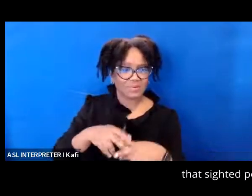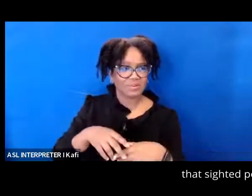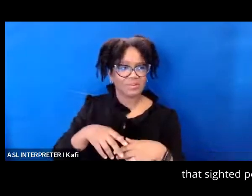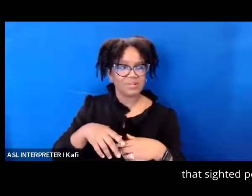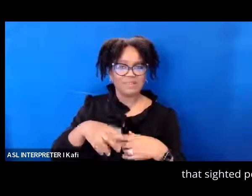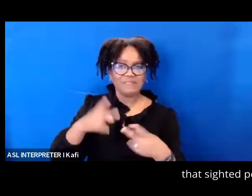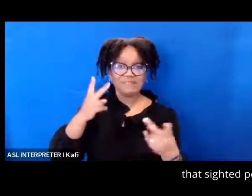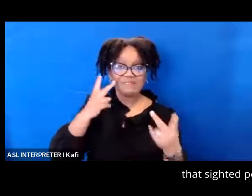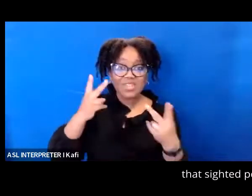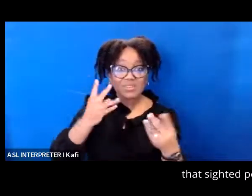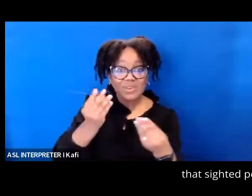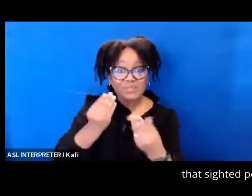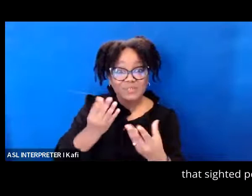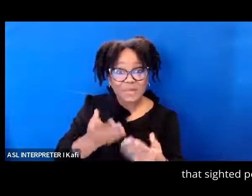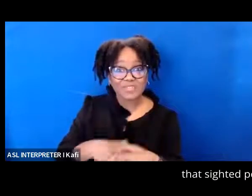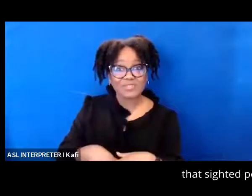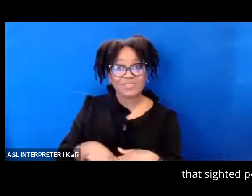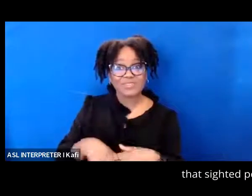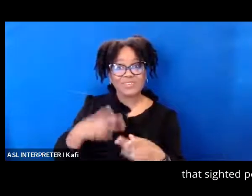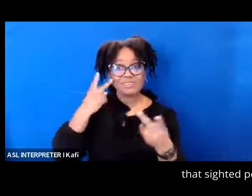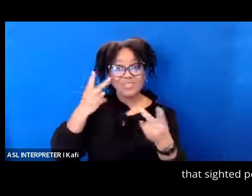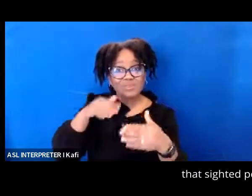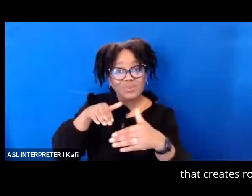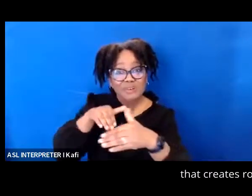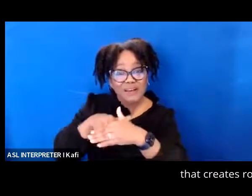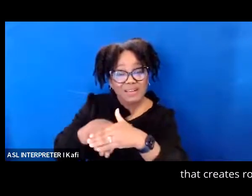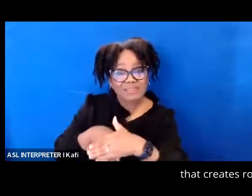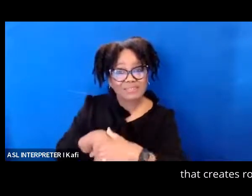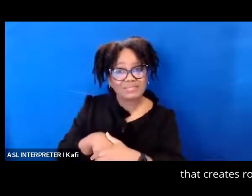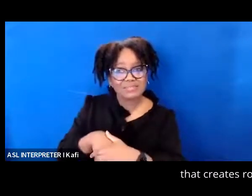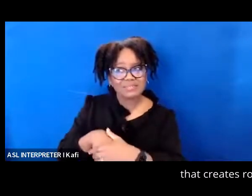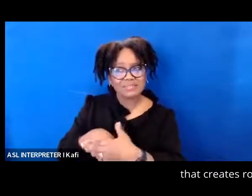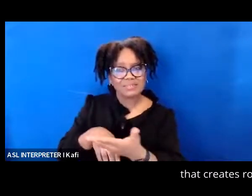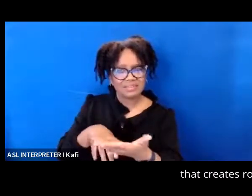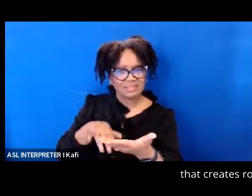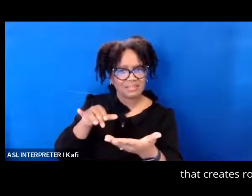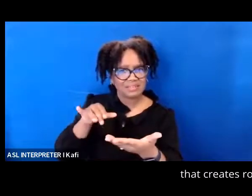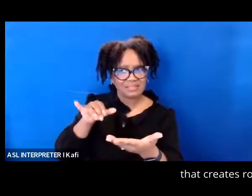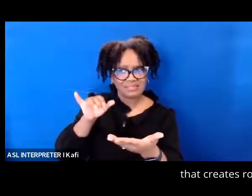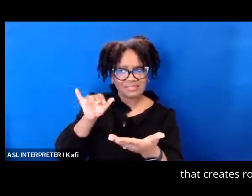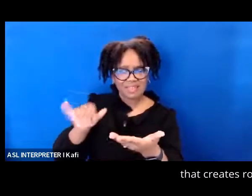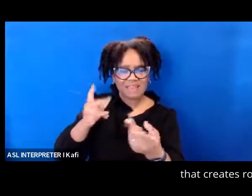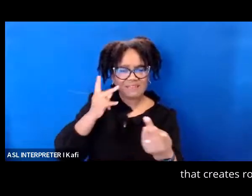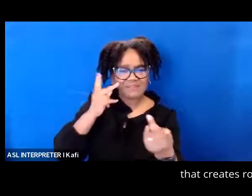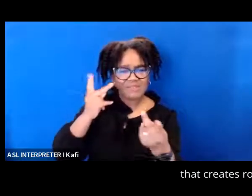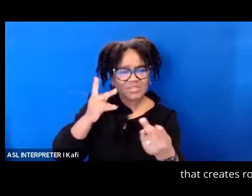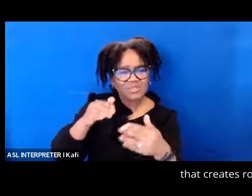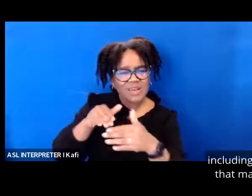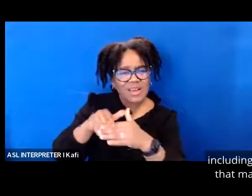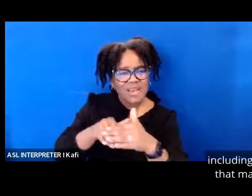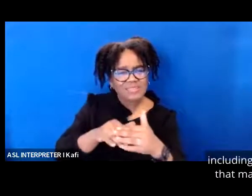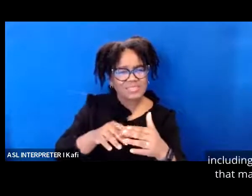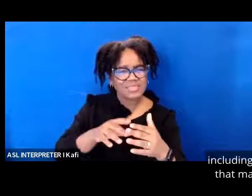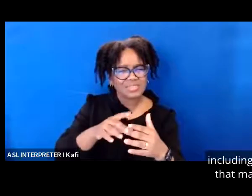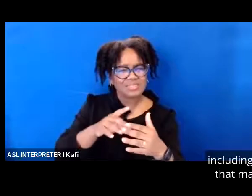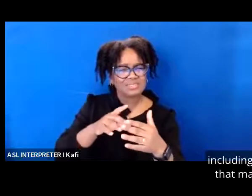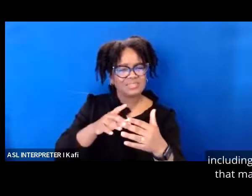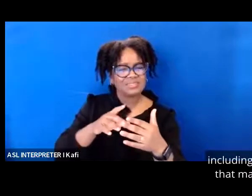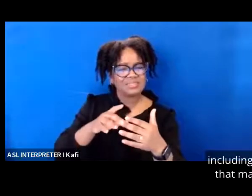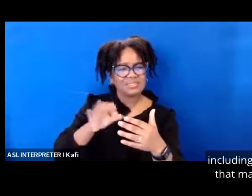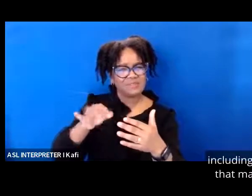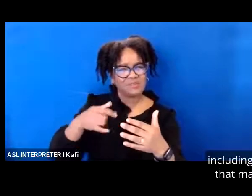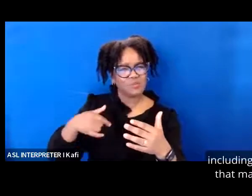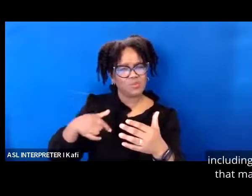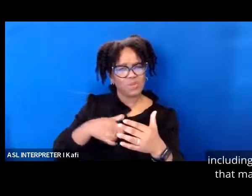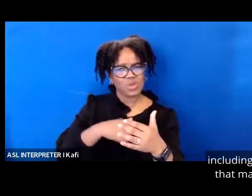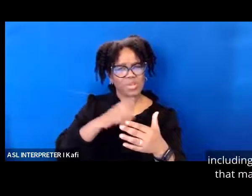that sighted people have access to that creates room for all the biases including harmful